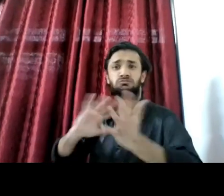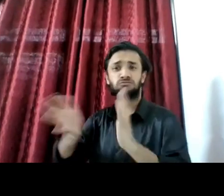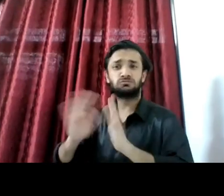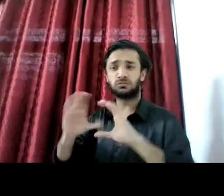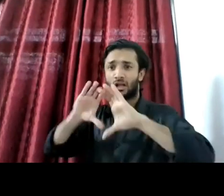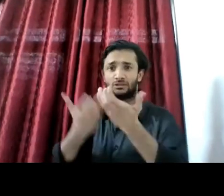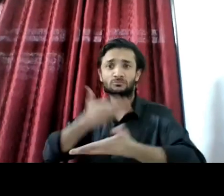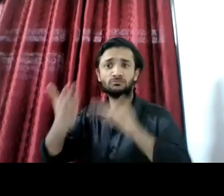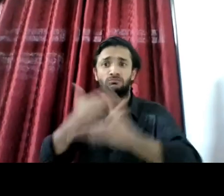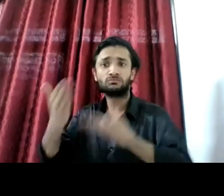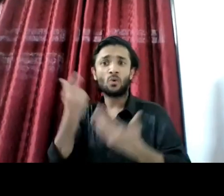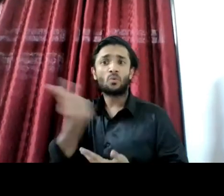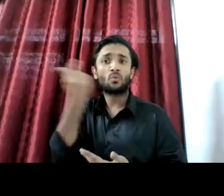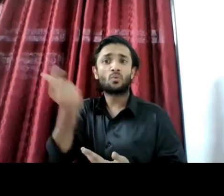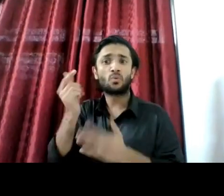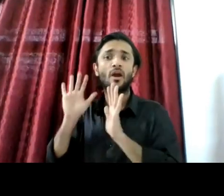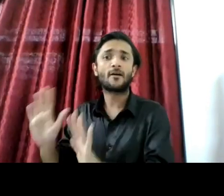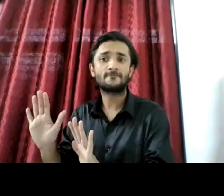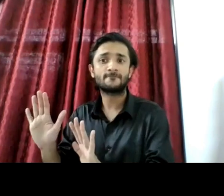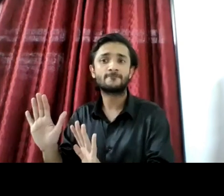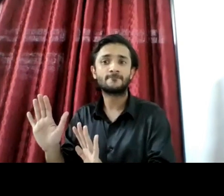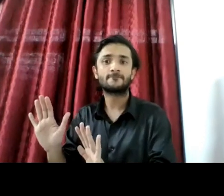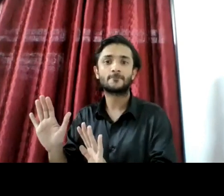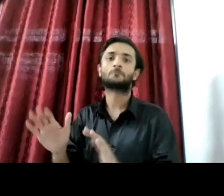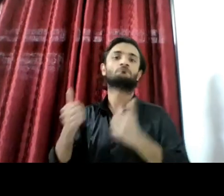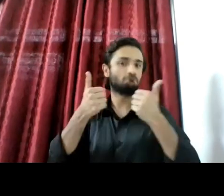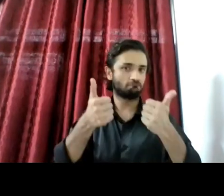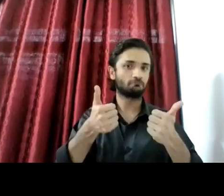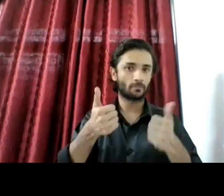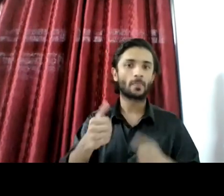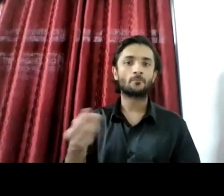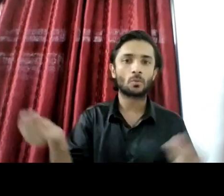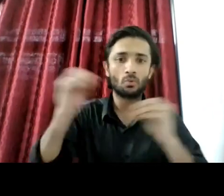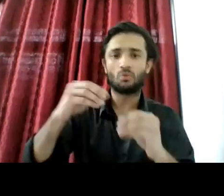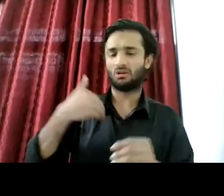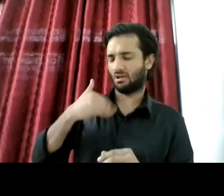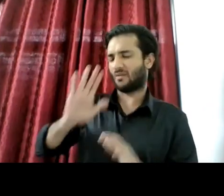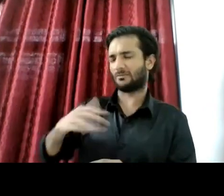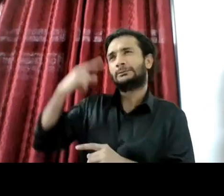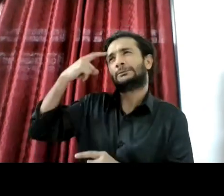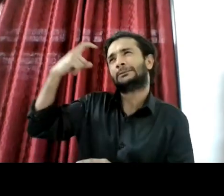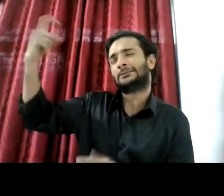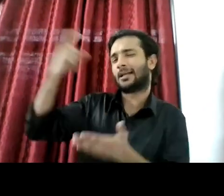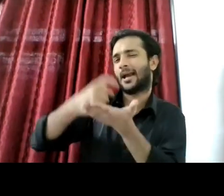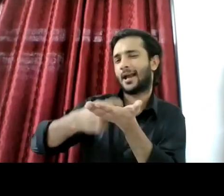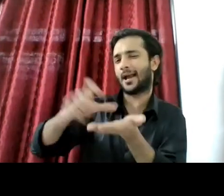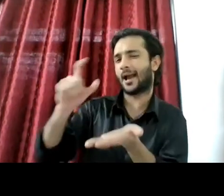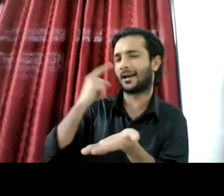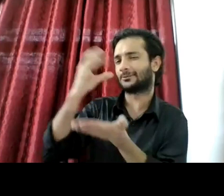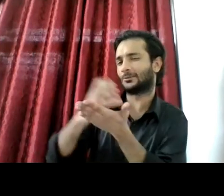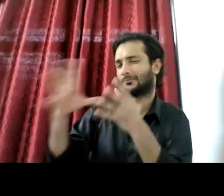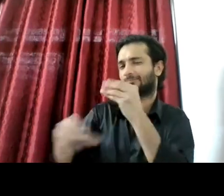the teacher training and the curriculum of how we can probably improve the overall education system in the country.